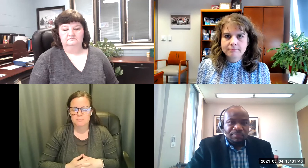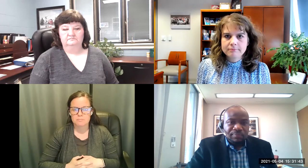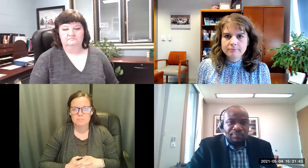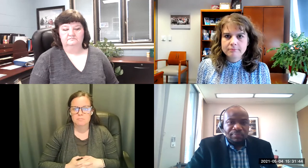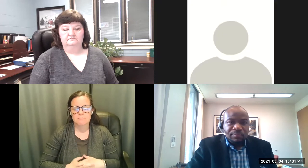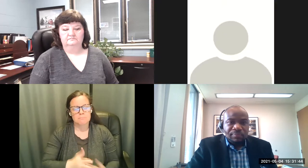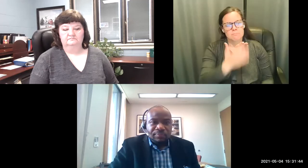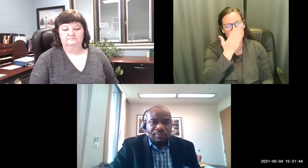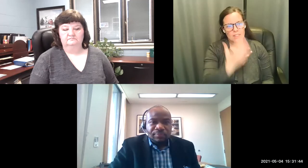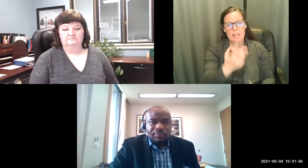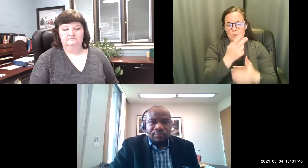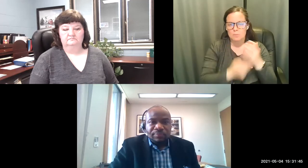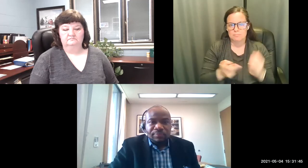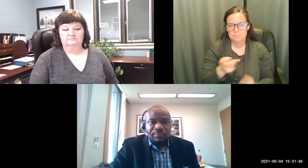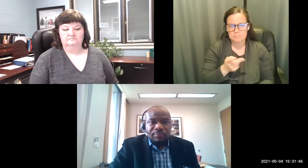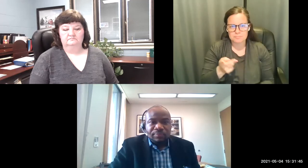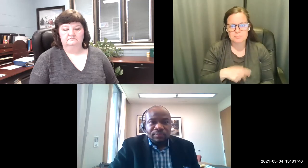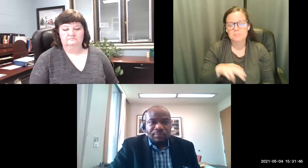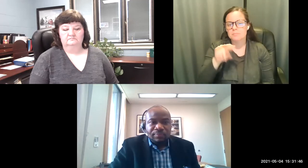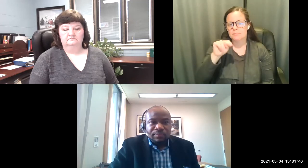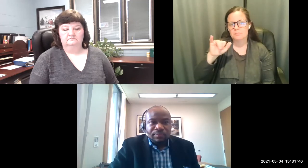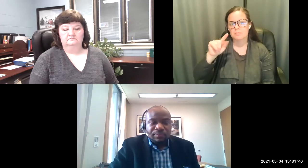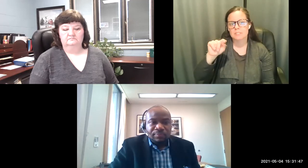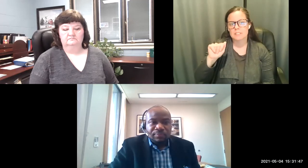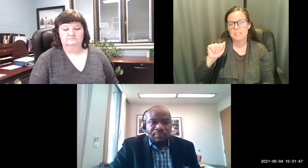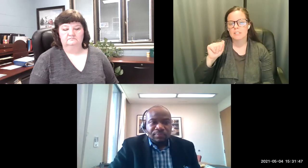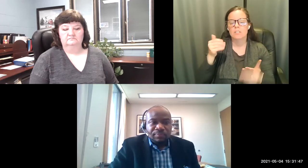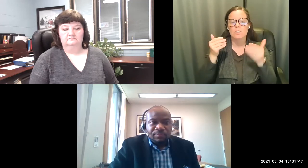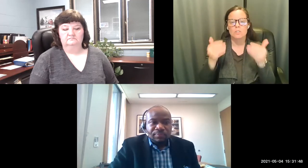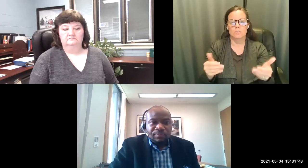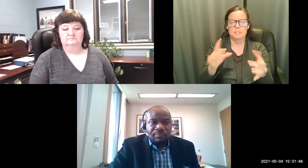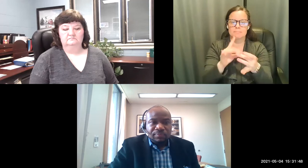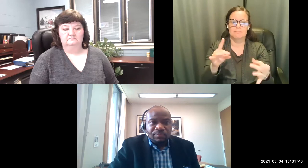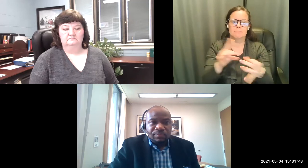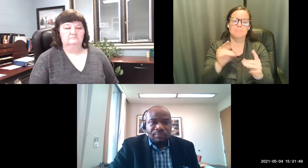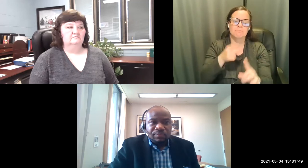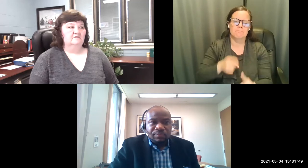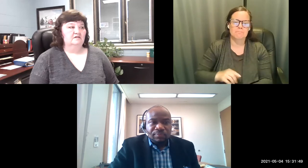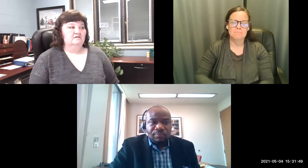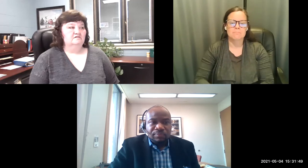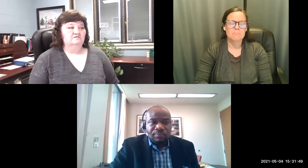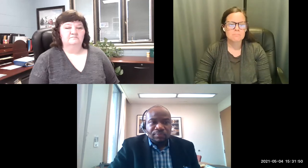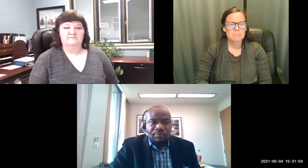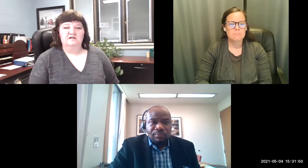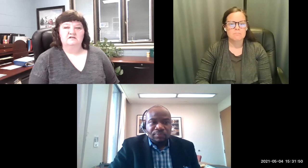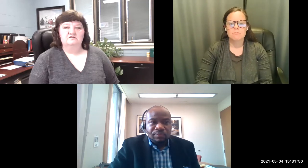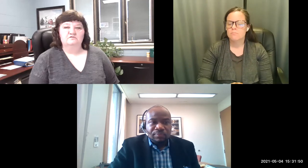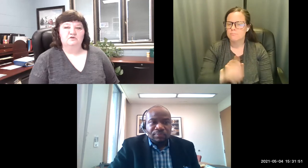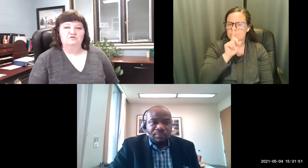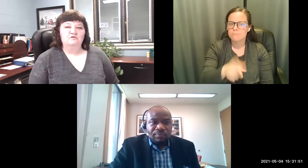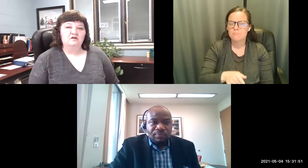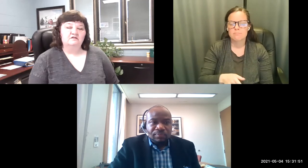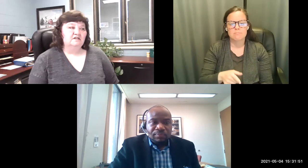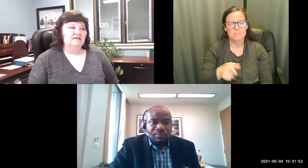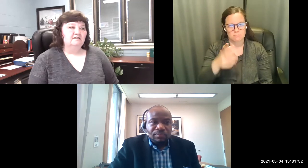Thank you, both Nita and Amy. Nita, let's go off with your talking points now, please. Sure. So you